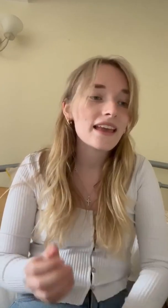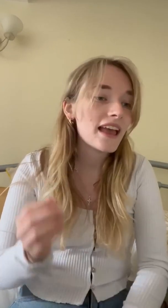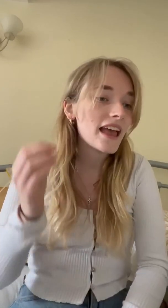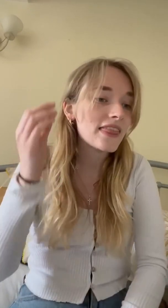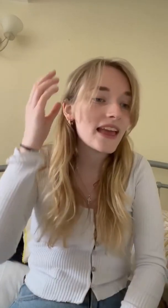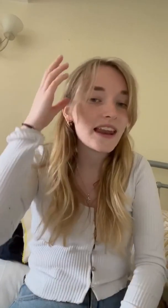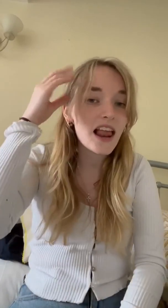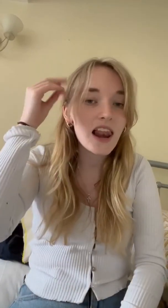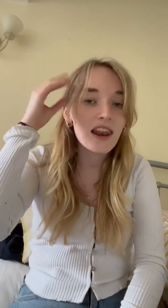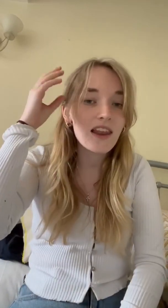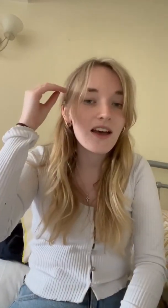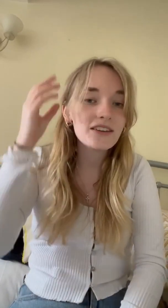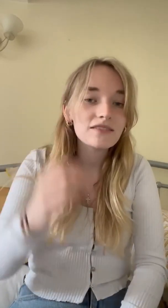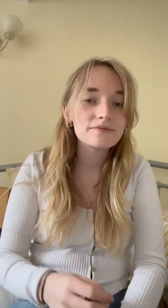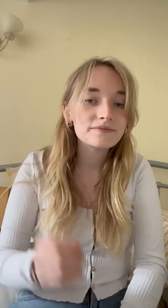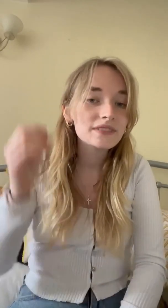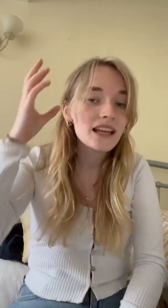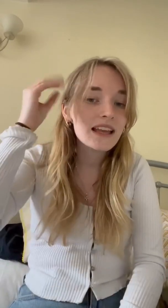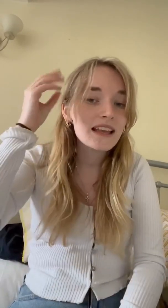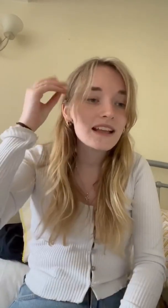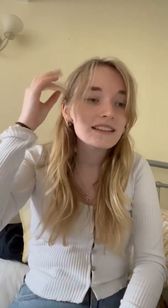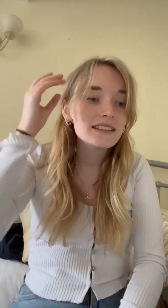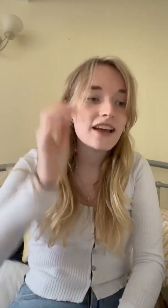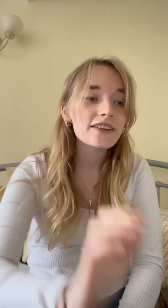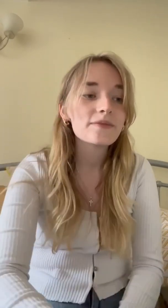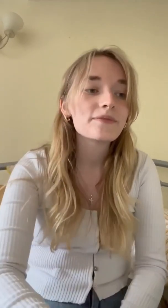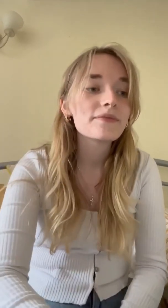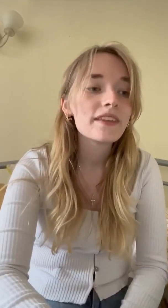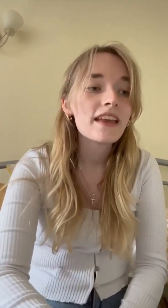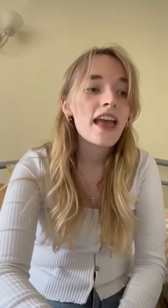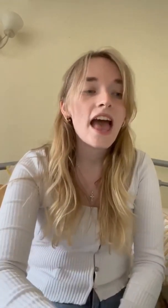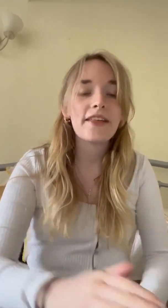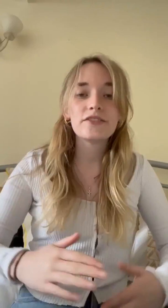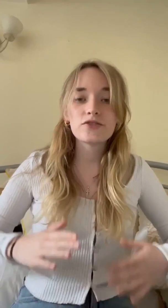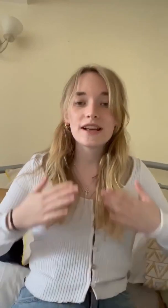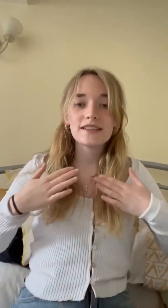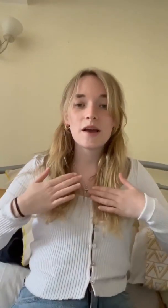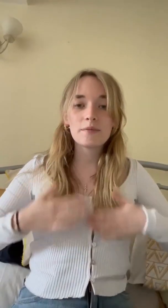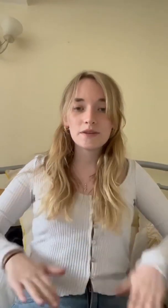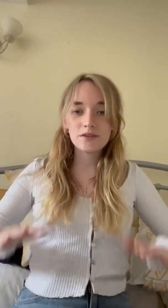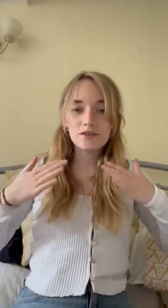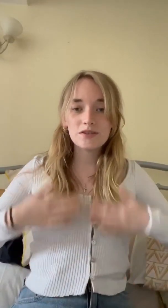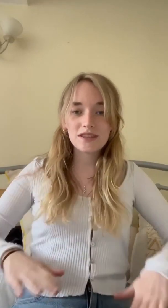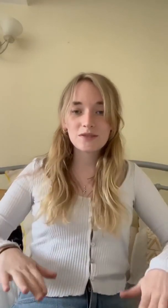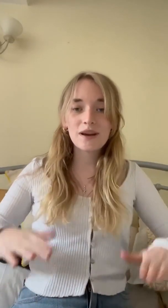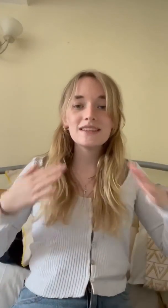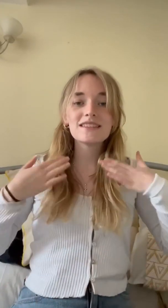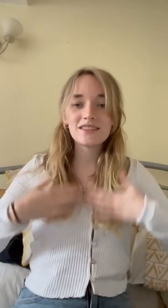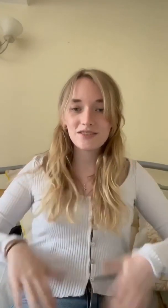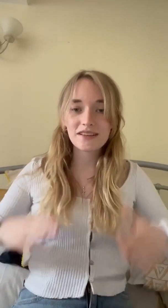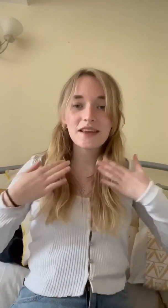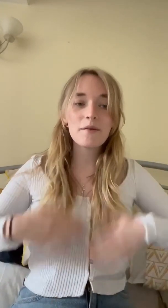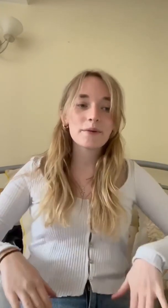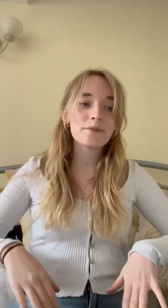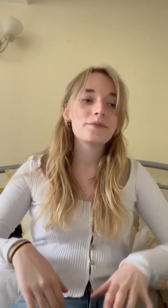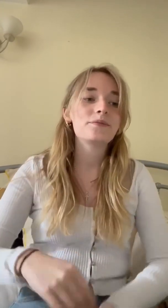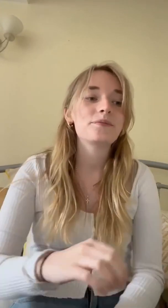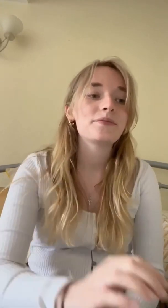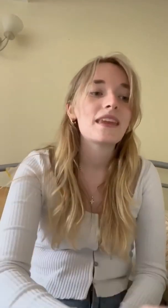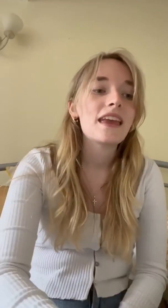and then learn. And then dress up, you do this twice, dress up.